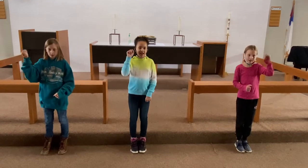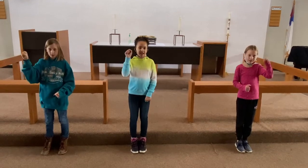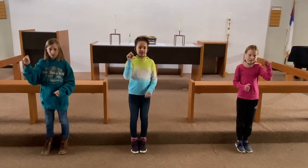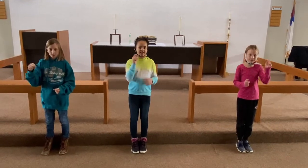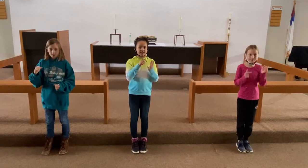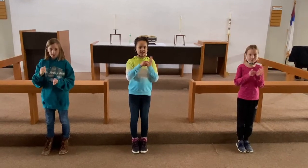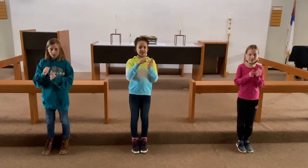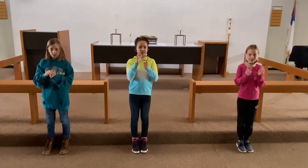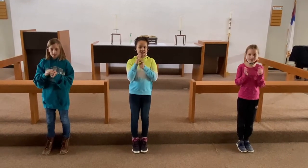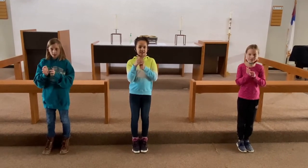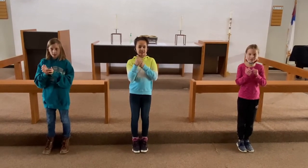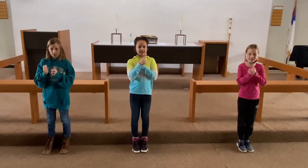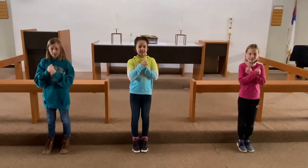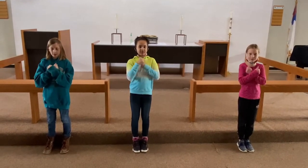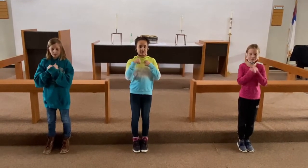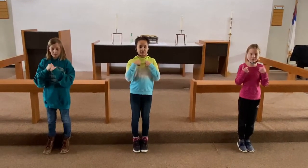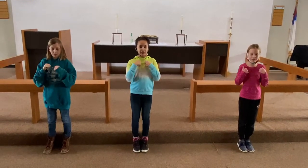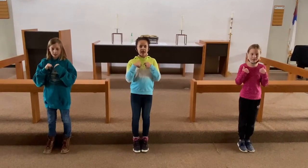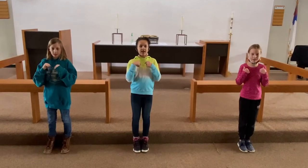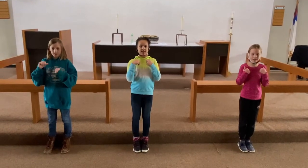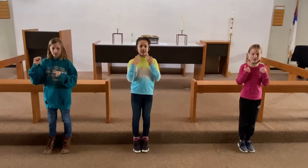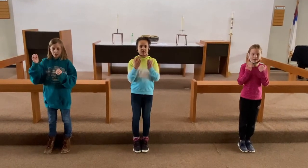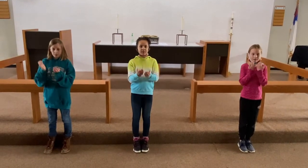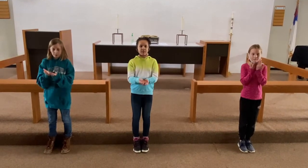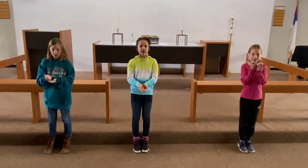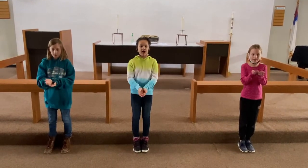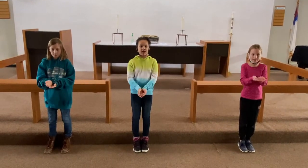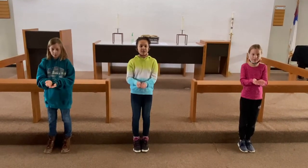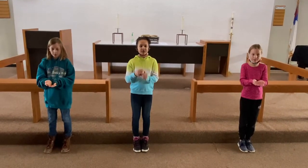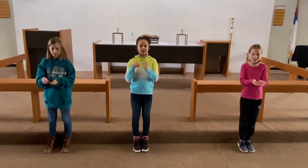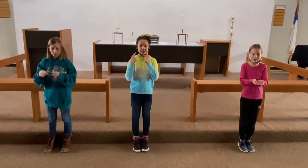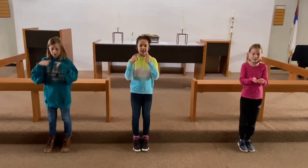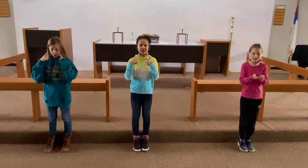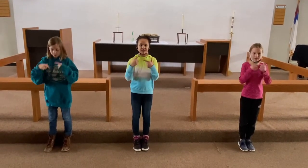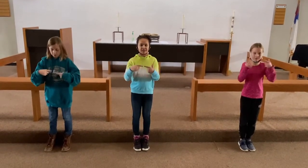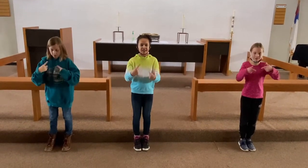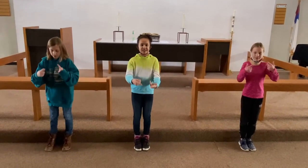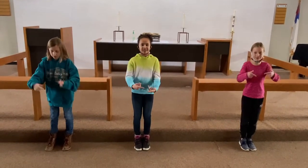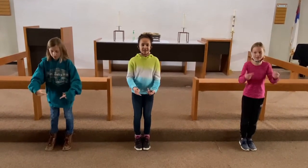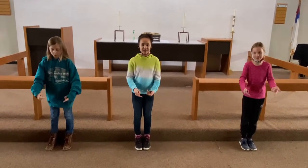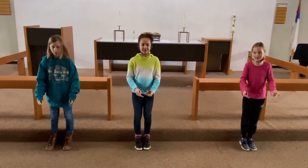Yes, Jesus loves me. The Bible tells me so.